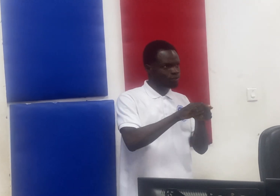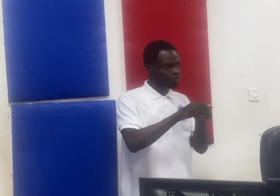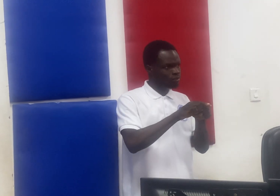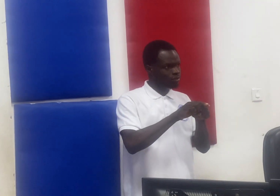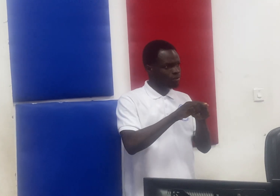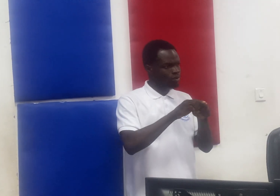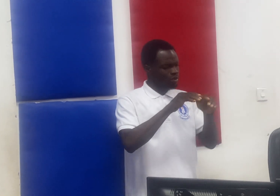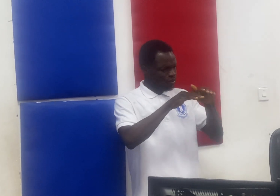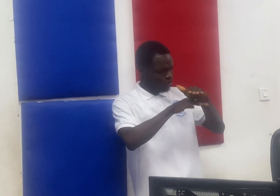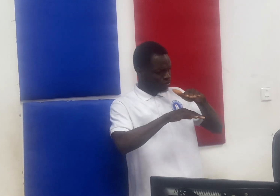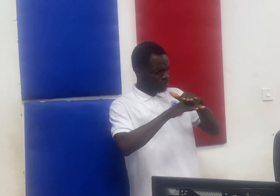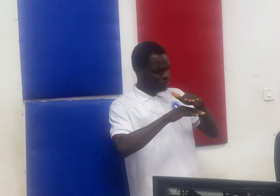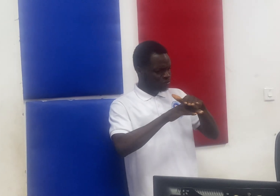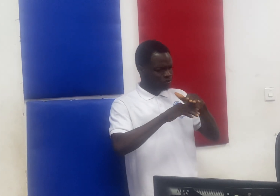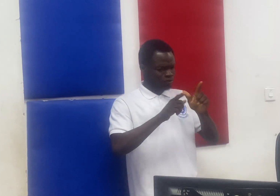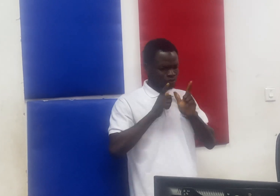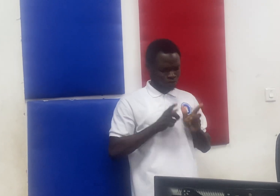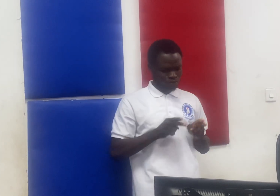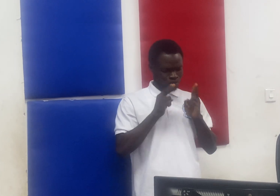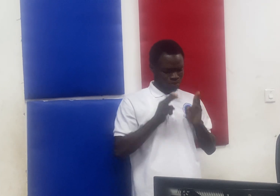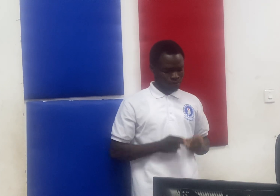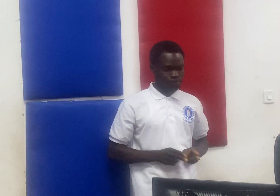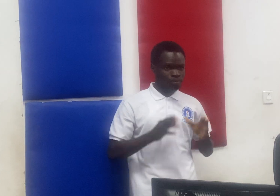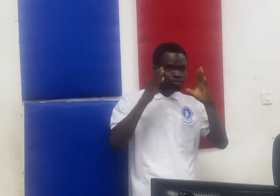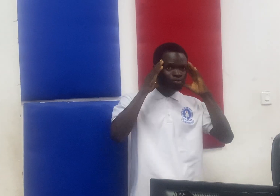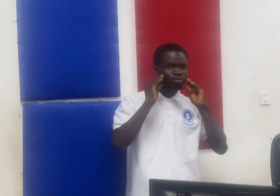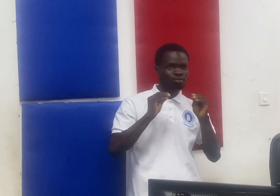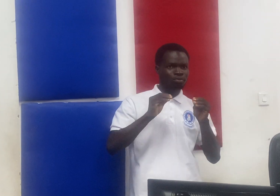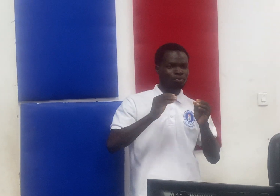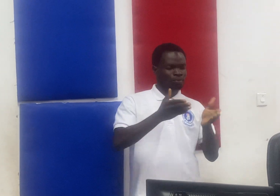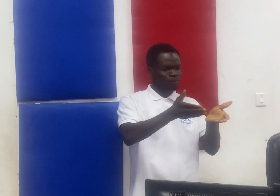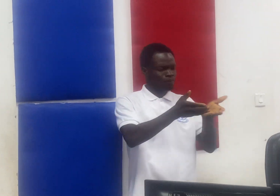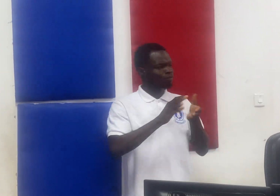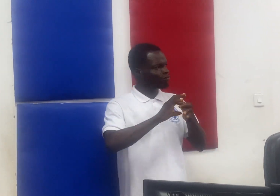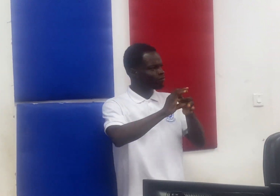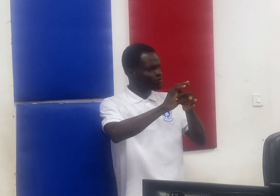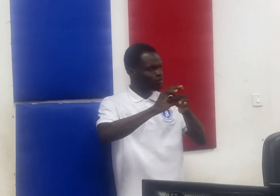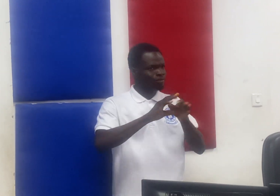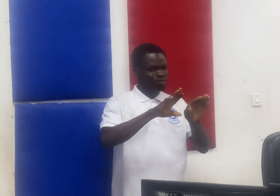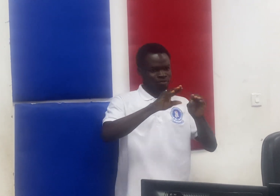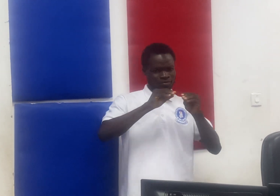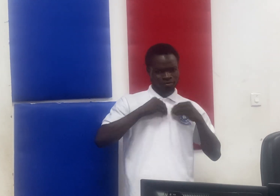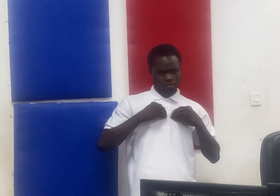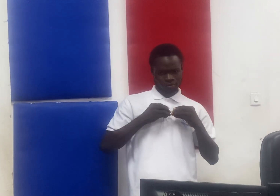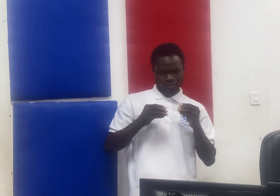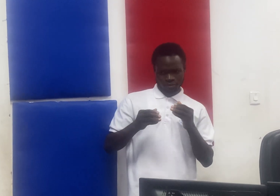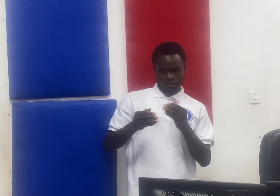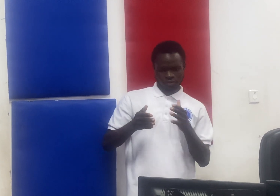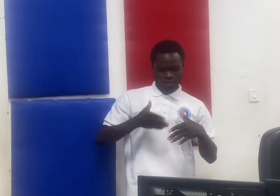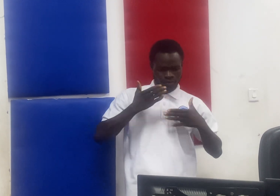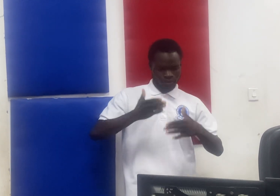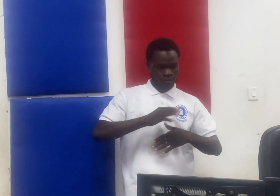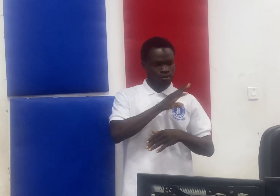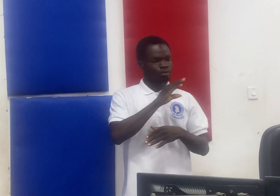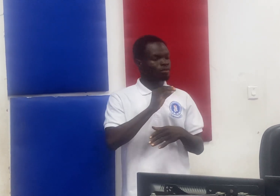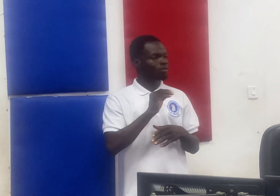human experience that brings companionship, acceptance, happiness, and a sense of